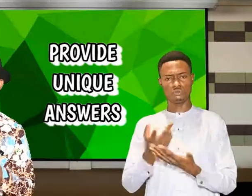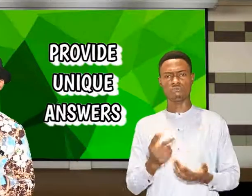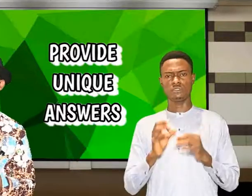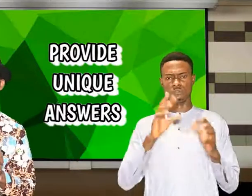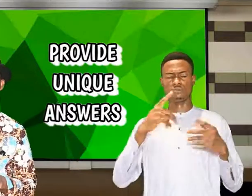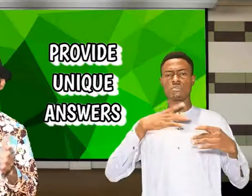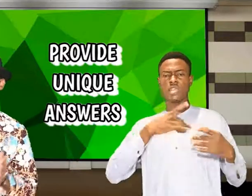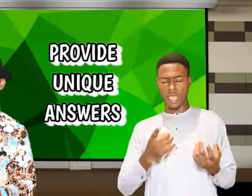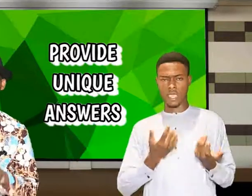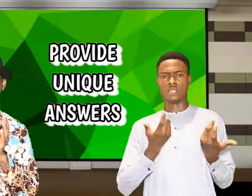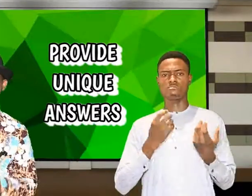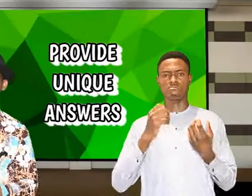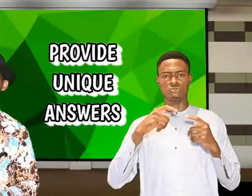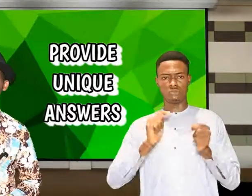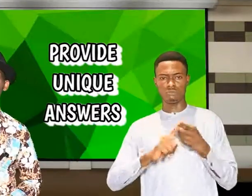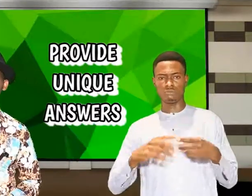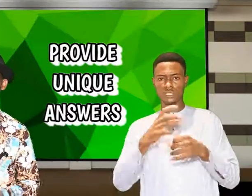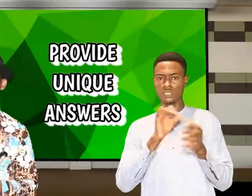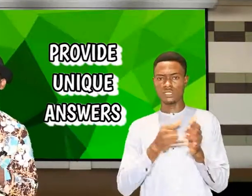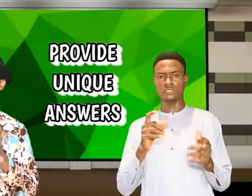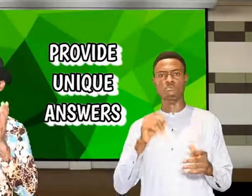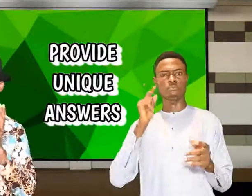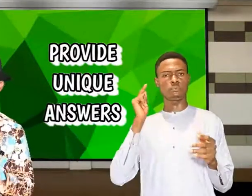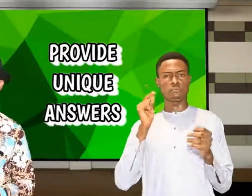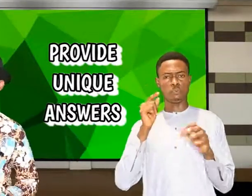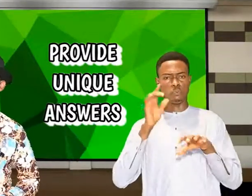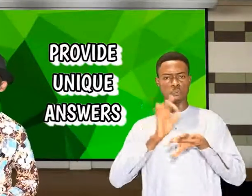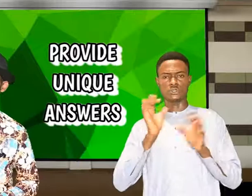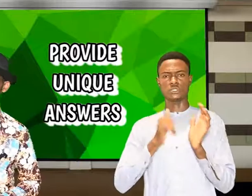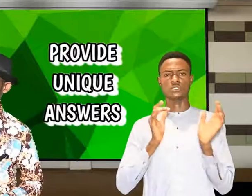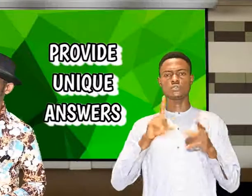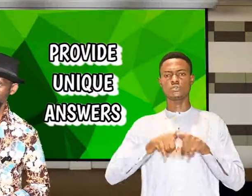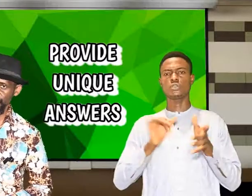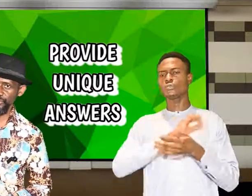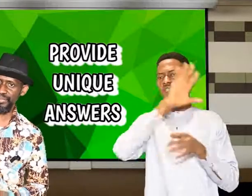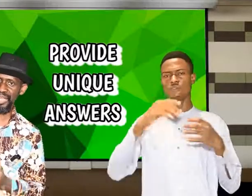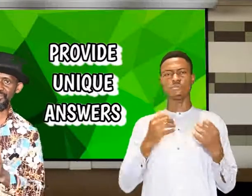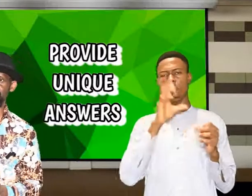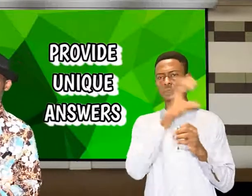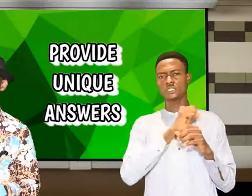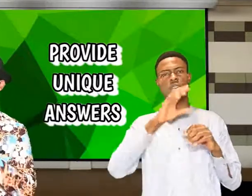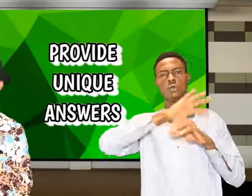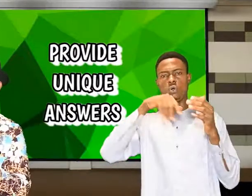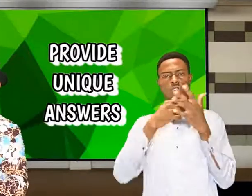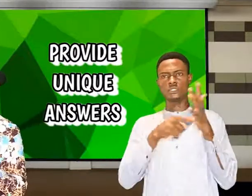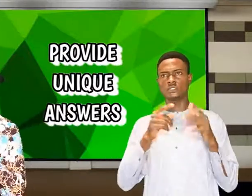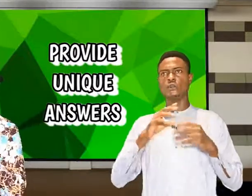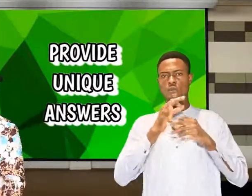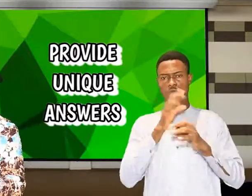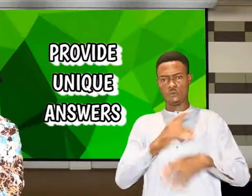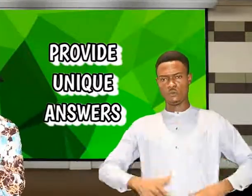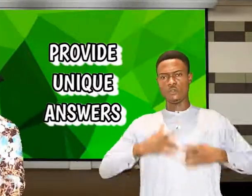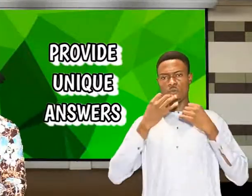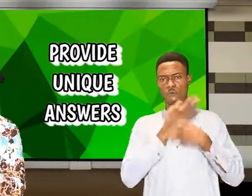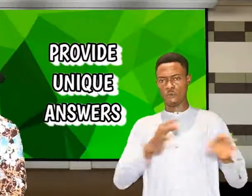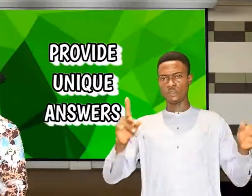did, kindly like, share, subscribe, and hit the bell icon so you never miss any upcoming video from the Happiest HR. And feel free to share your